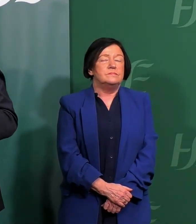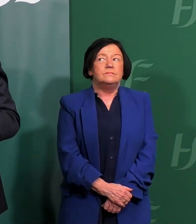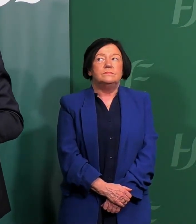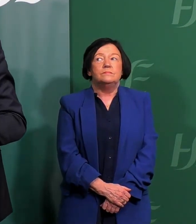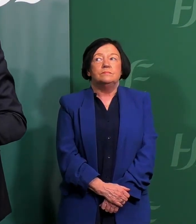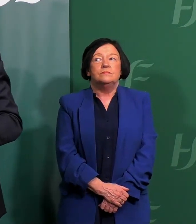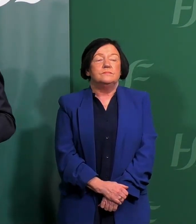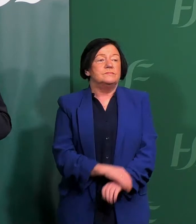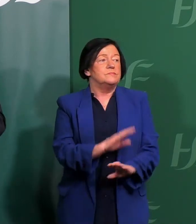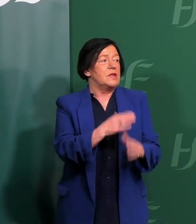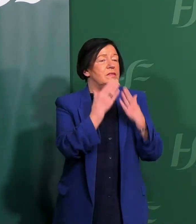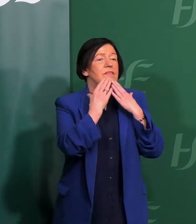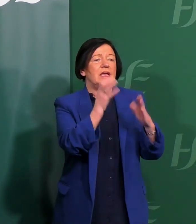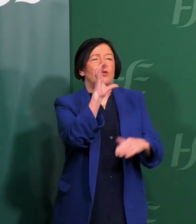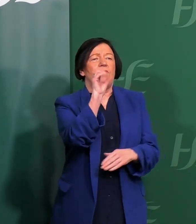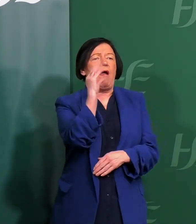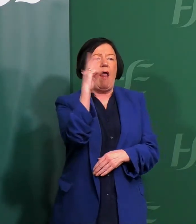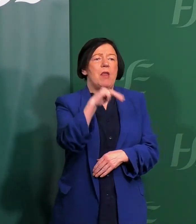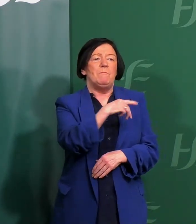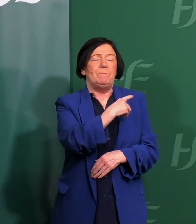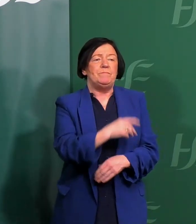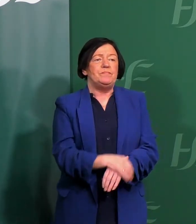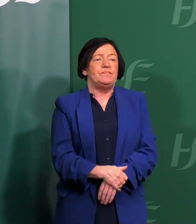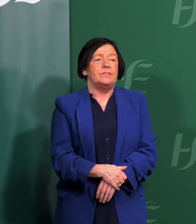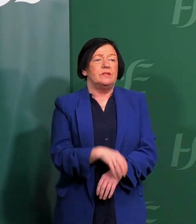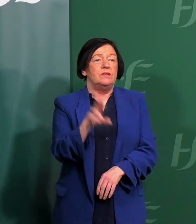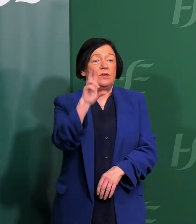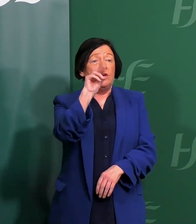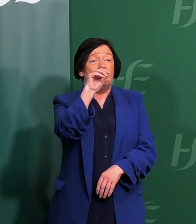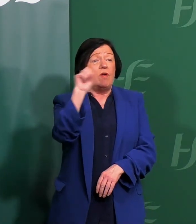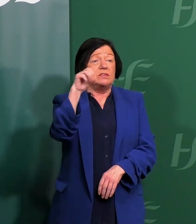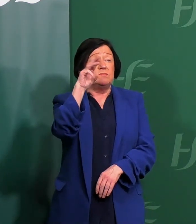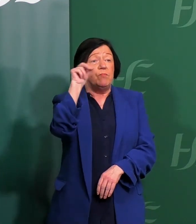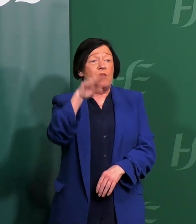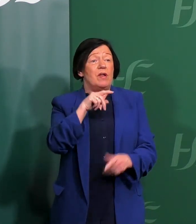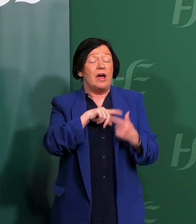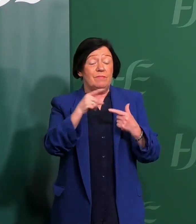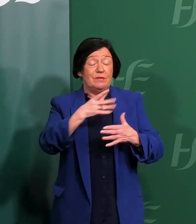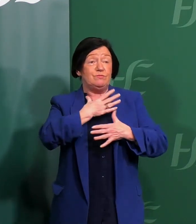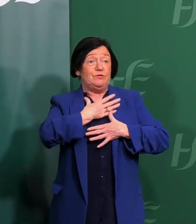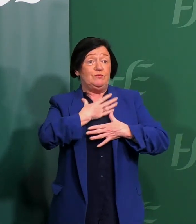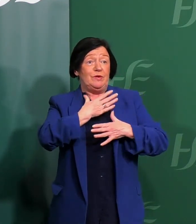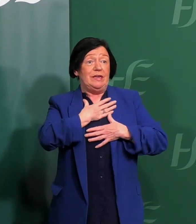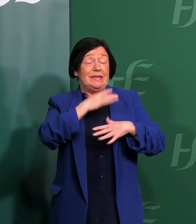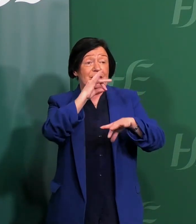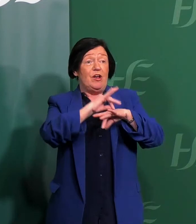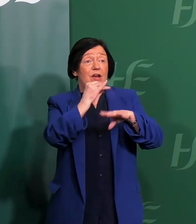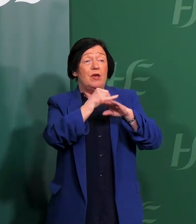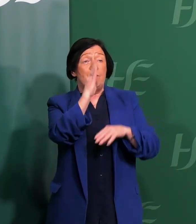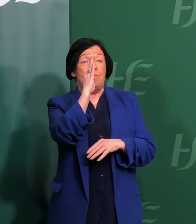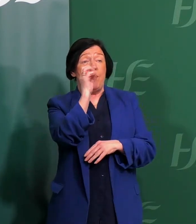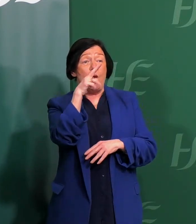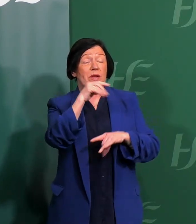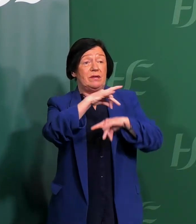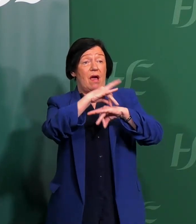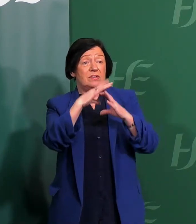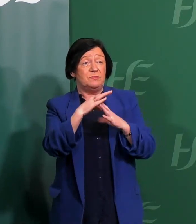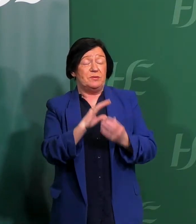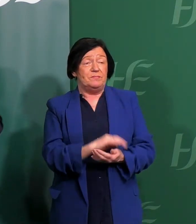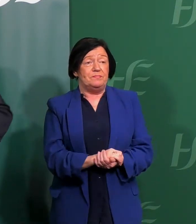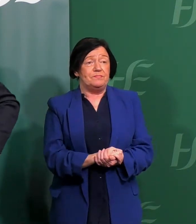So thank you, Colin. So Ross Morgan is my name. I'm a respiratory physician in Beaumont Hospital,